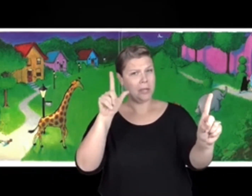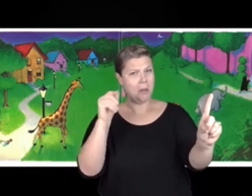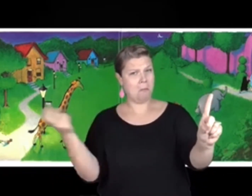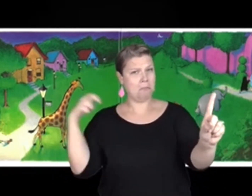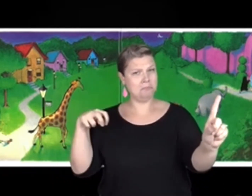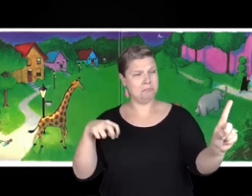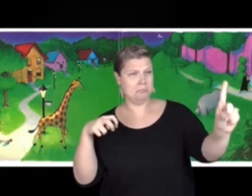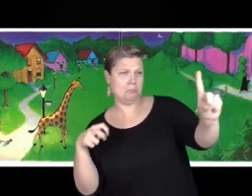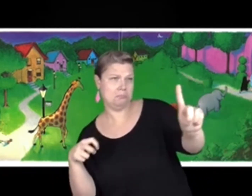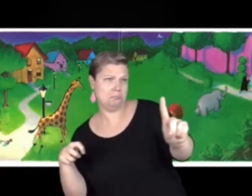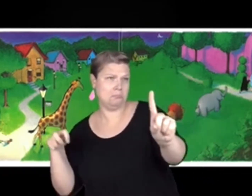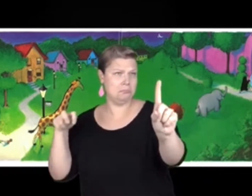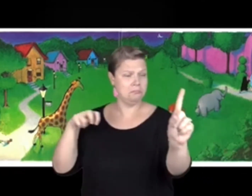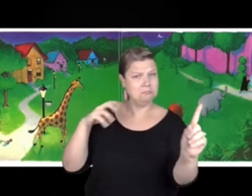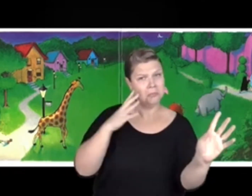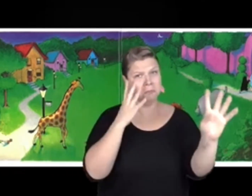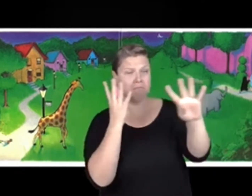and the armadillo